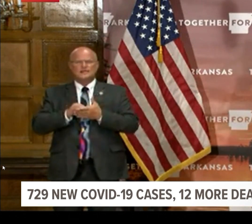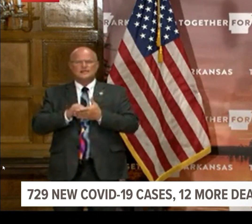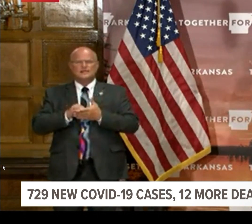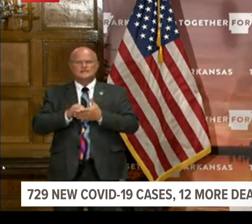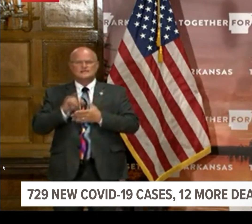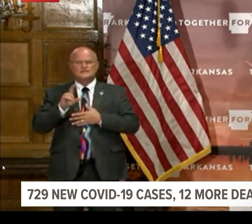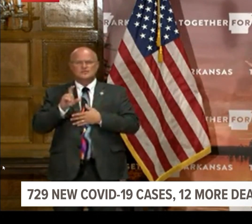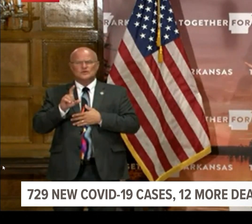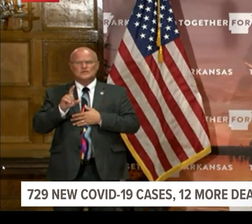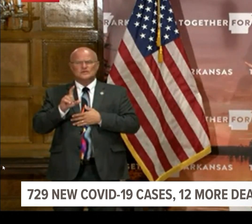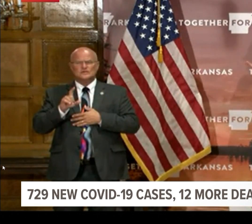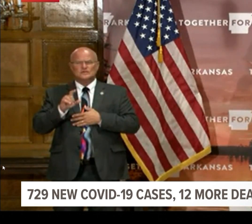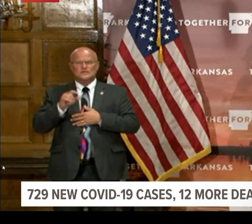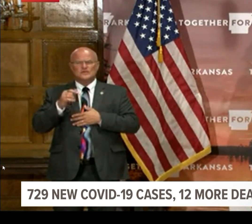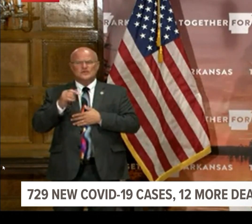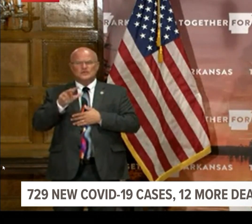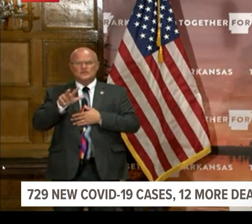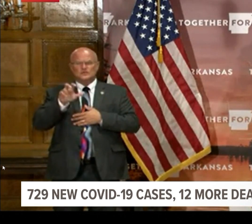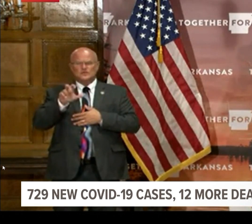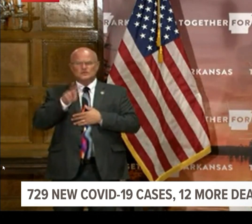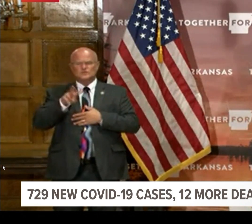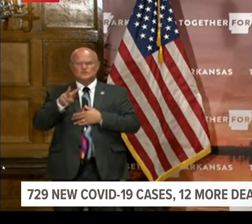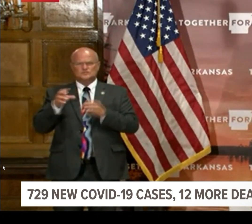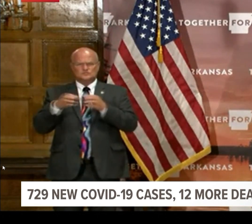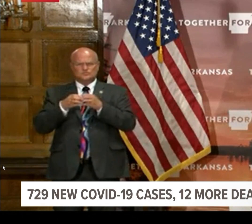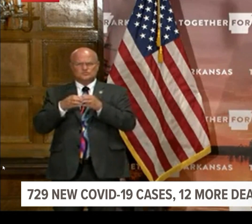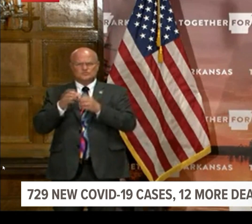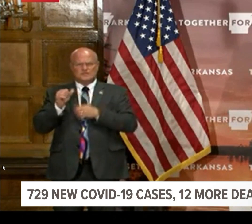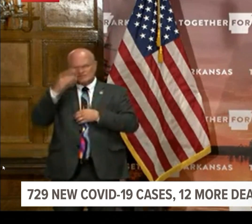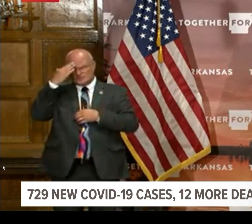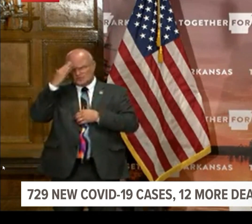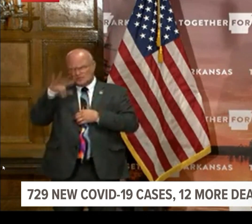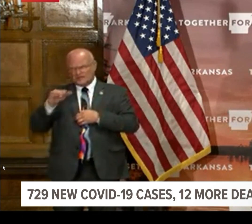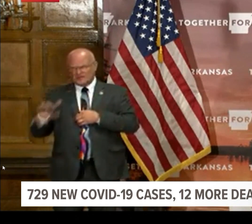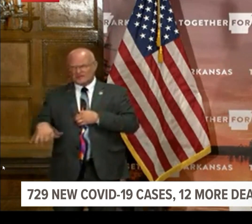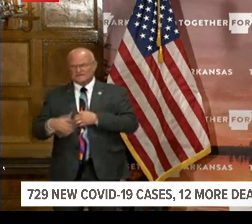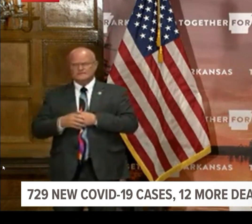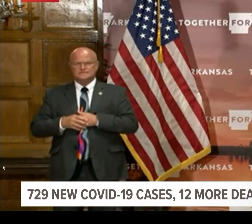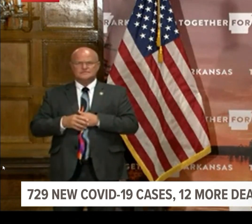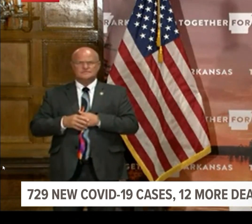sure the question, on the 322 congregate cases. Do you know anything on that?